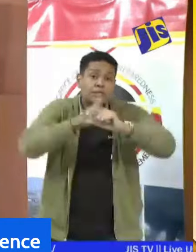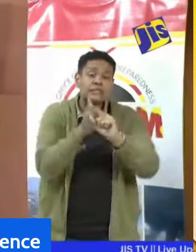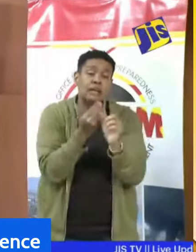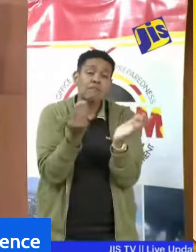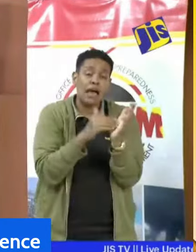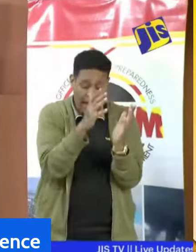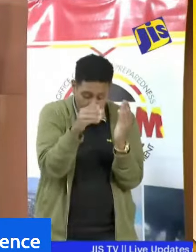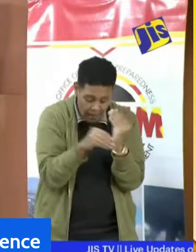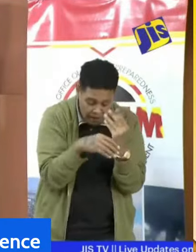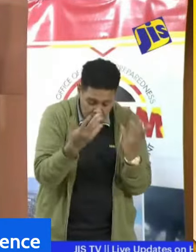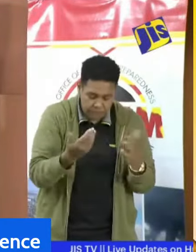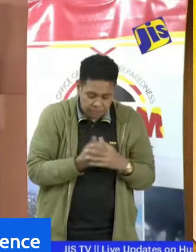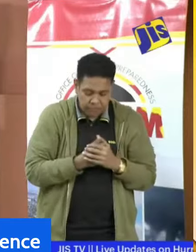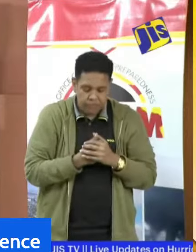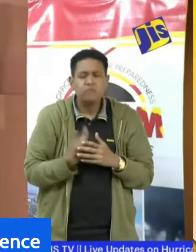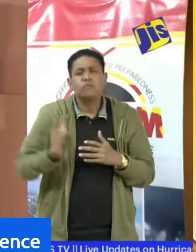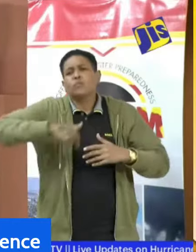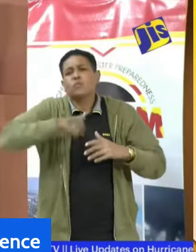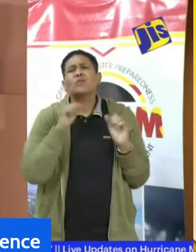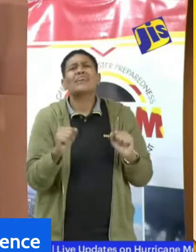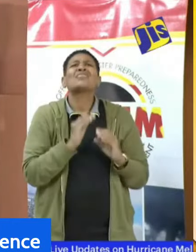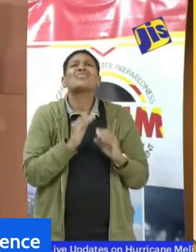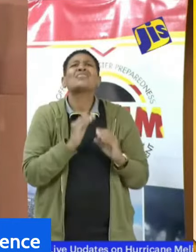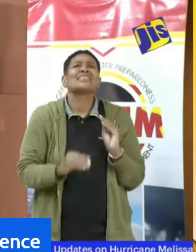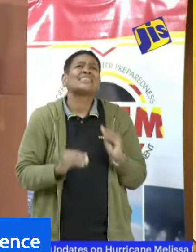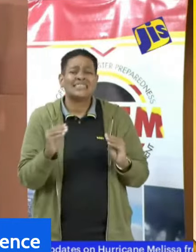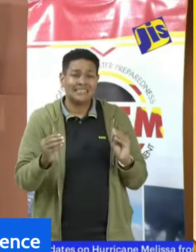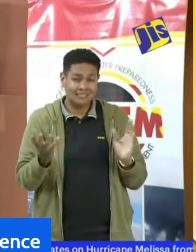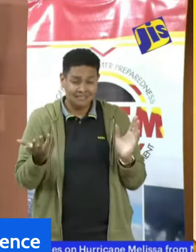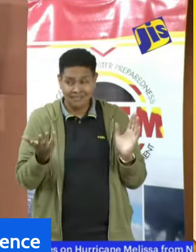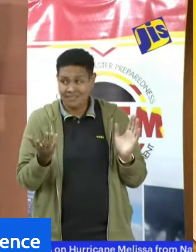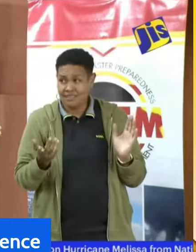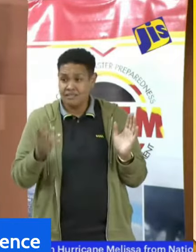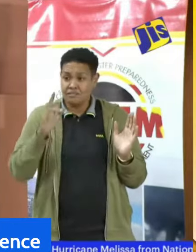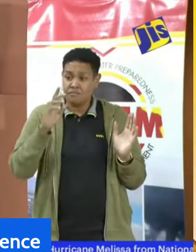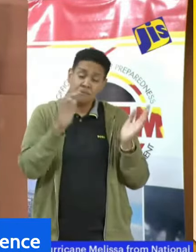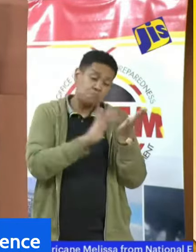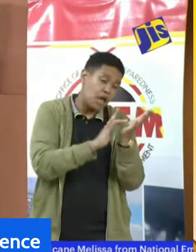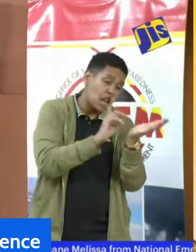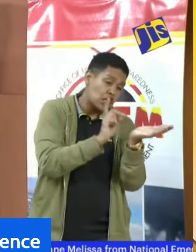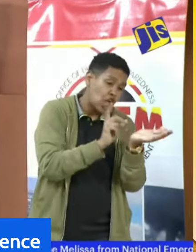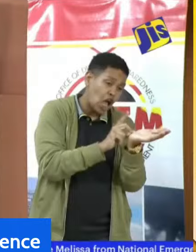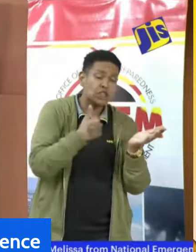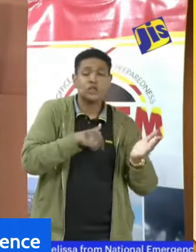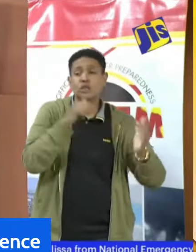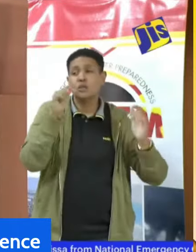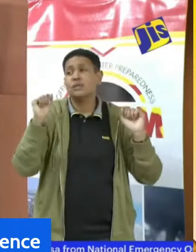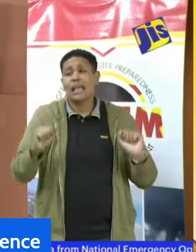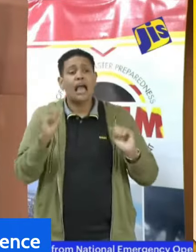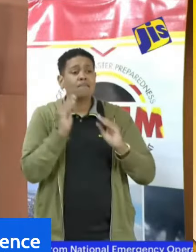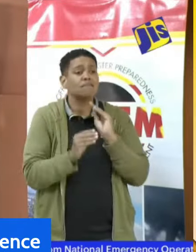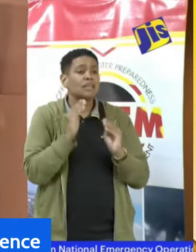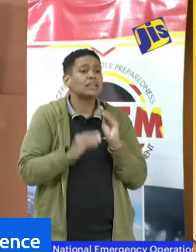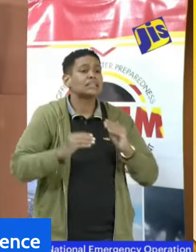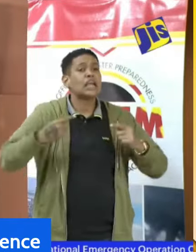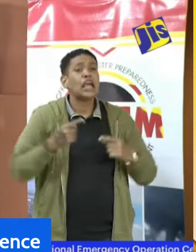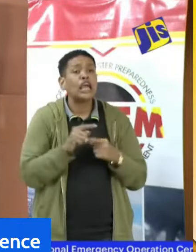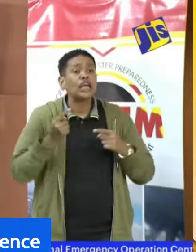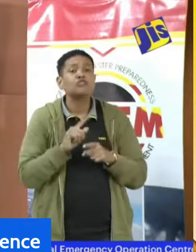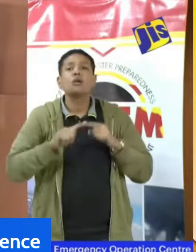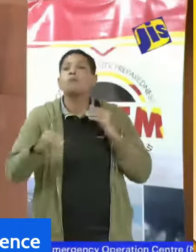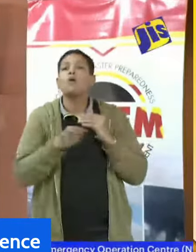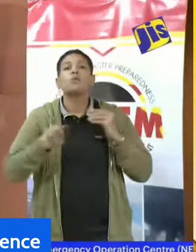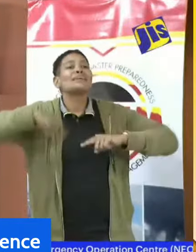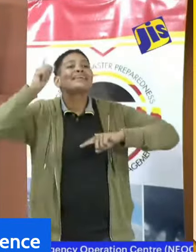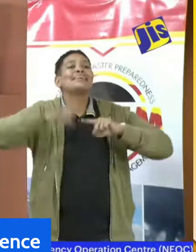again. We can fix, as doctors, medical doctors, that is, we can fix injuries, but we